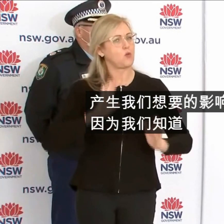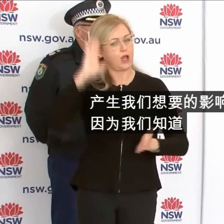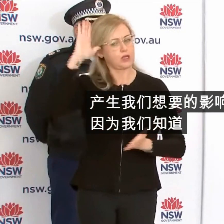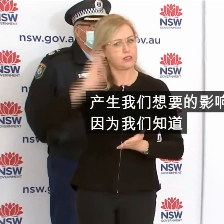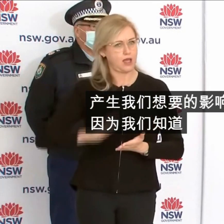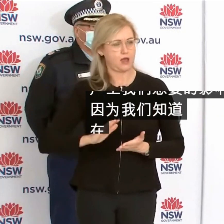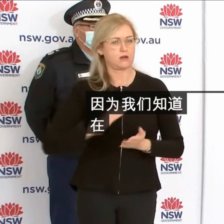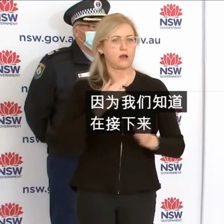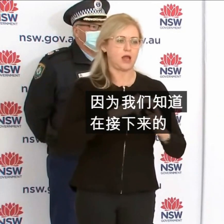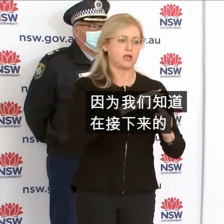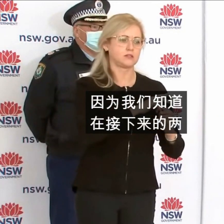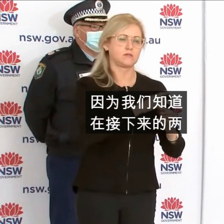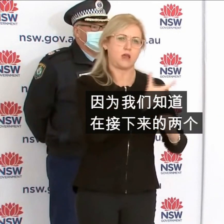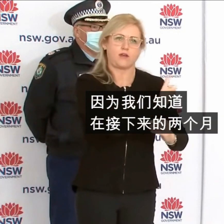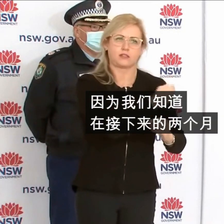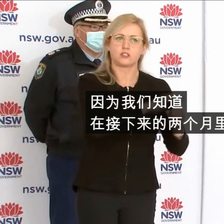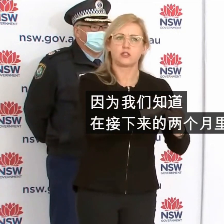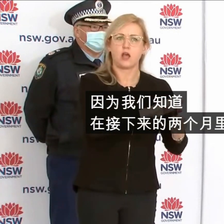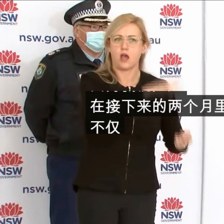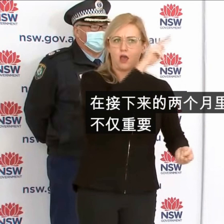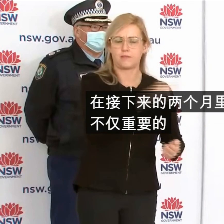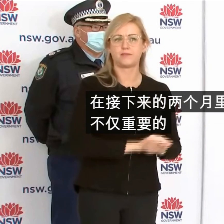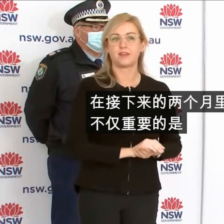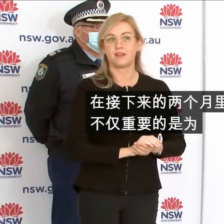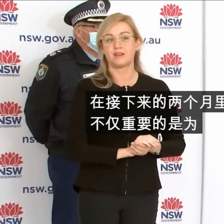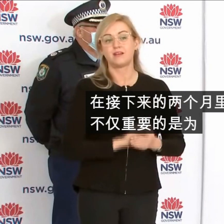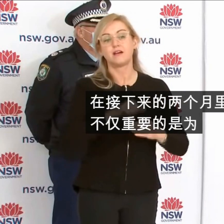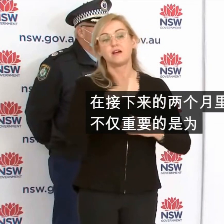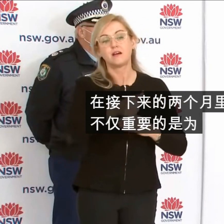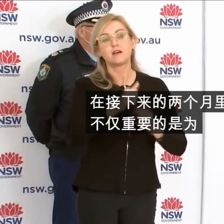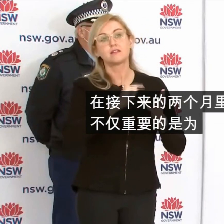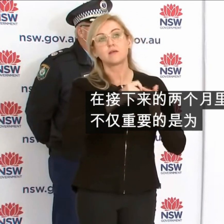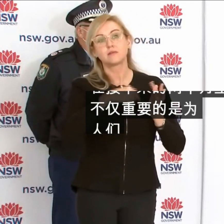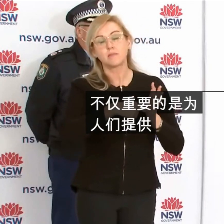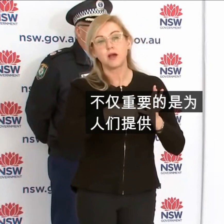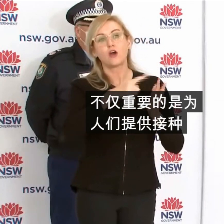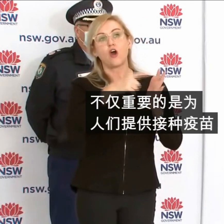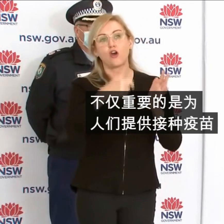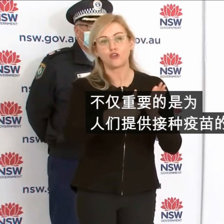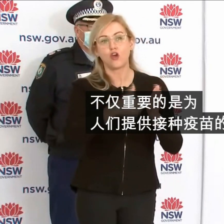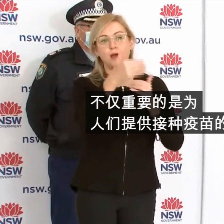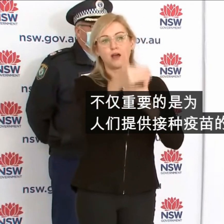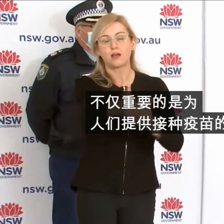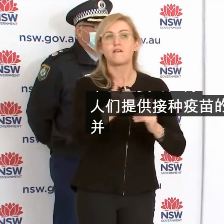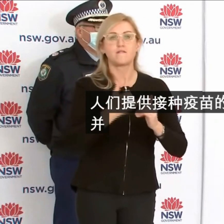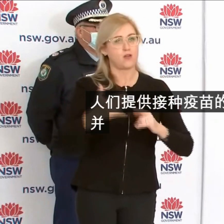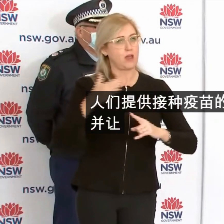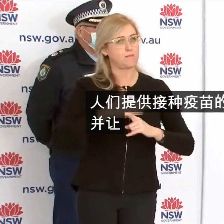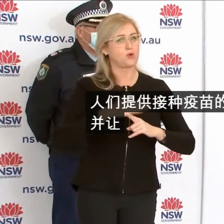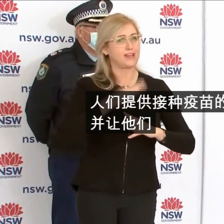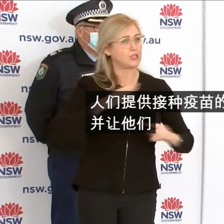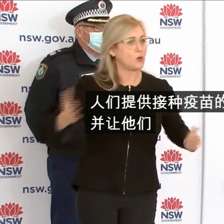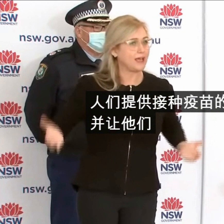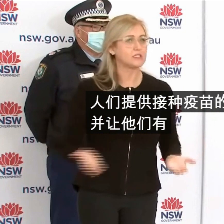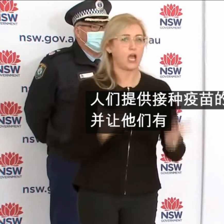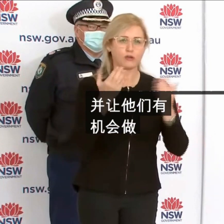know that during the next 2 months, not only is it important to provide people with the incentive to get